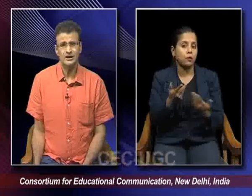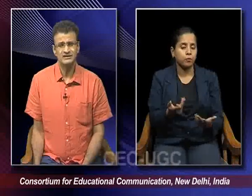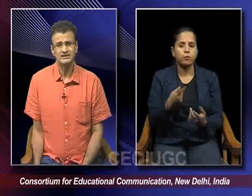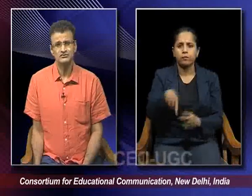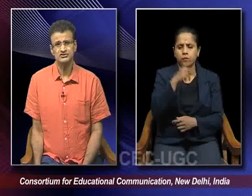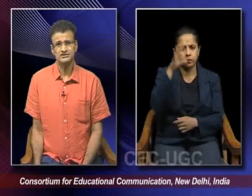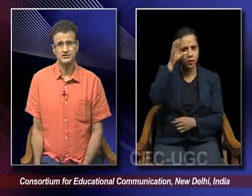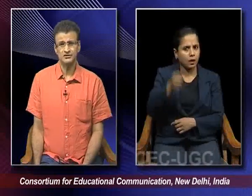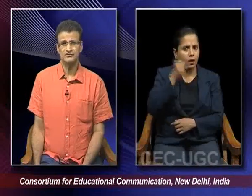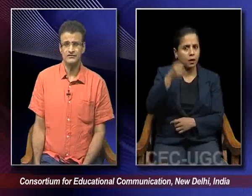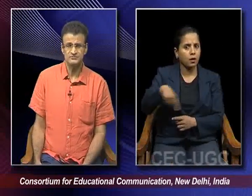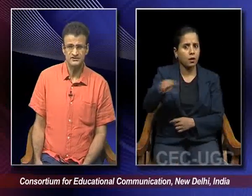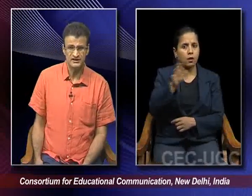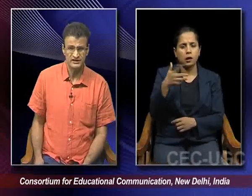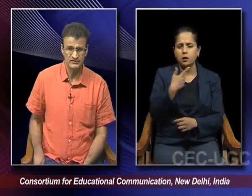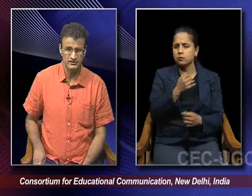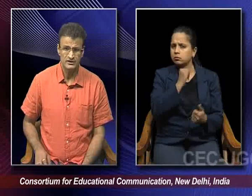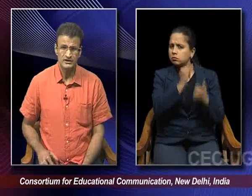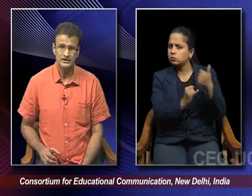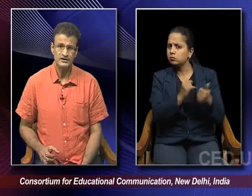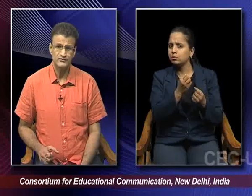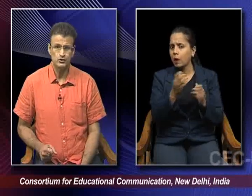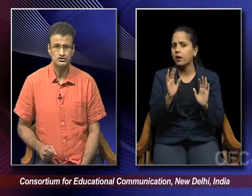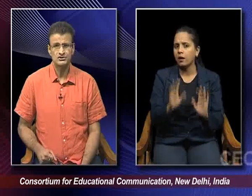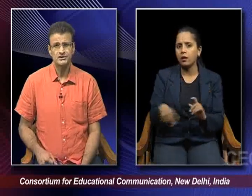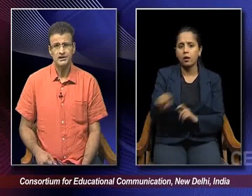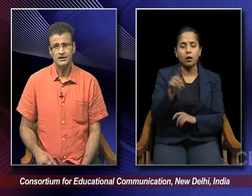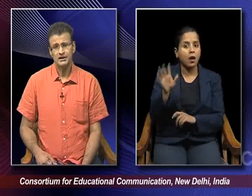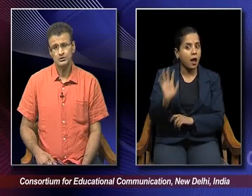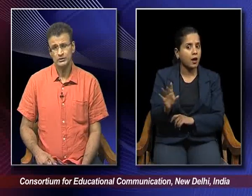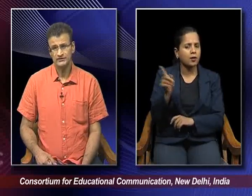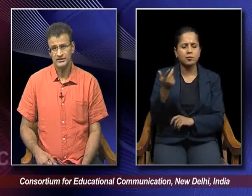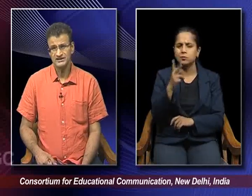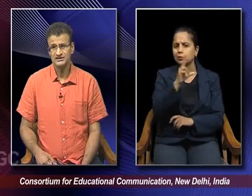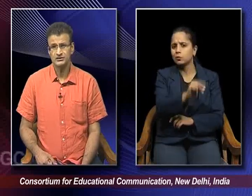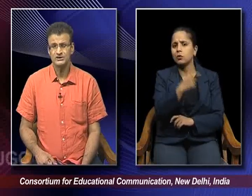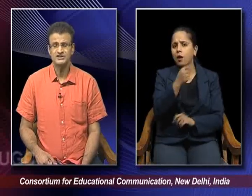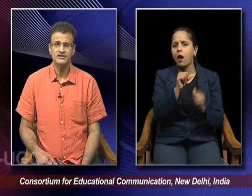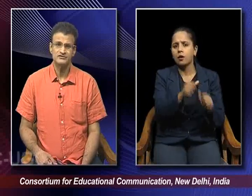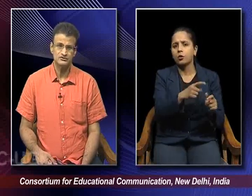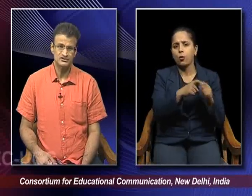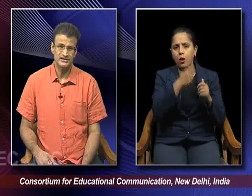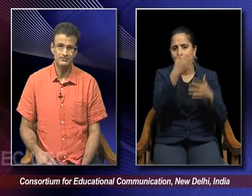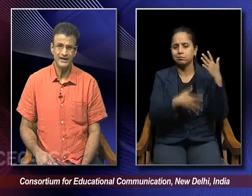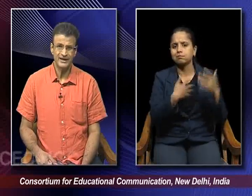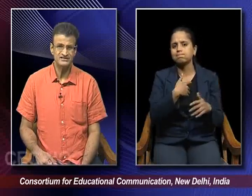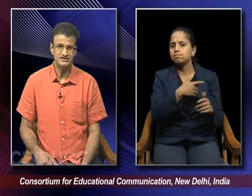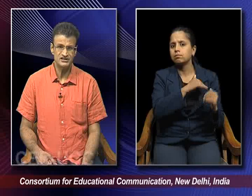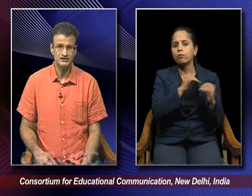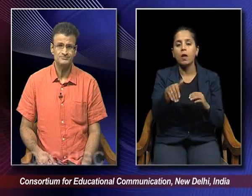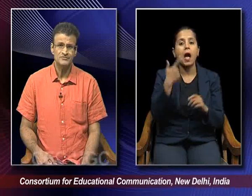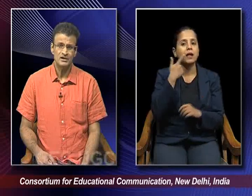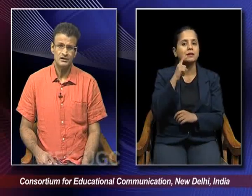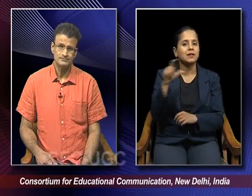how Gandhi was critical of the films, and he refused to in a way answer the questionnaire which was sent by